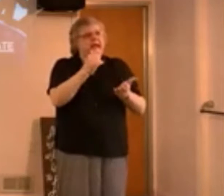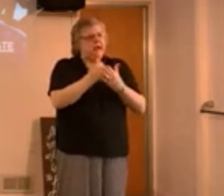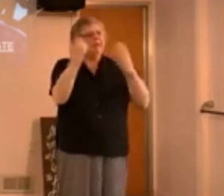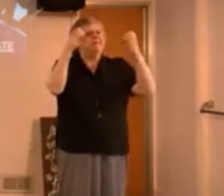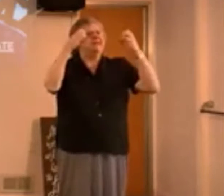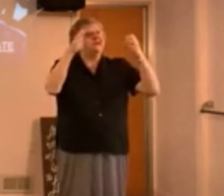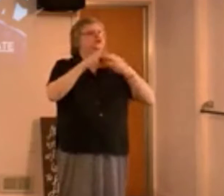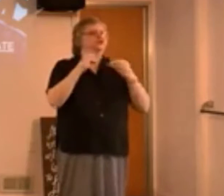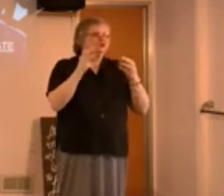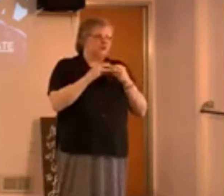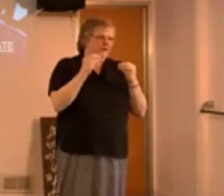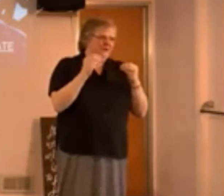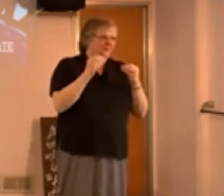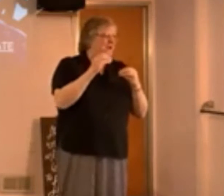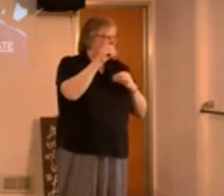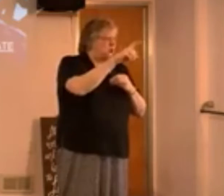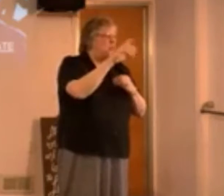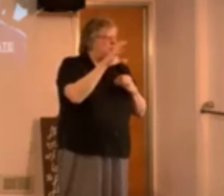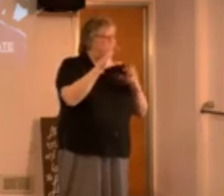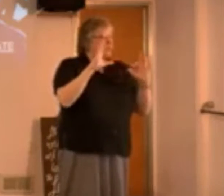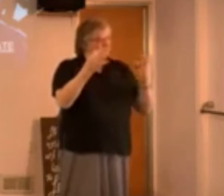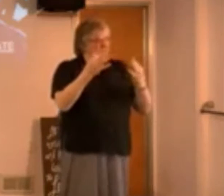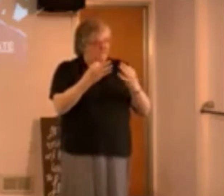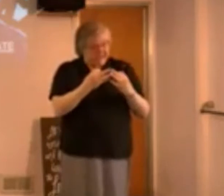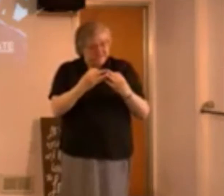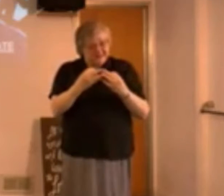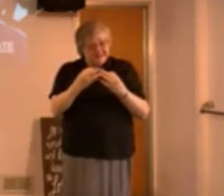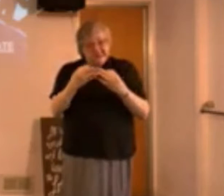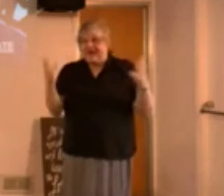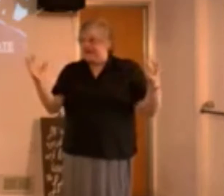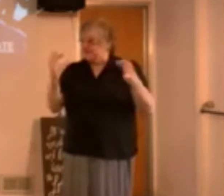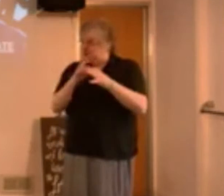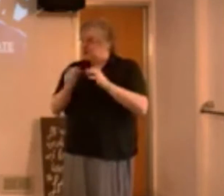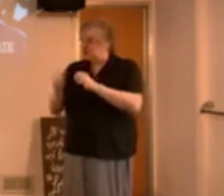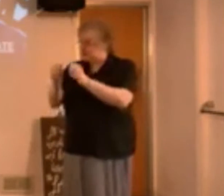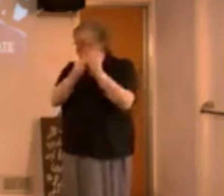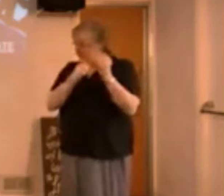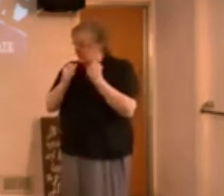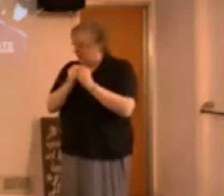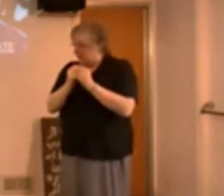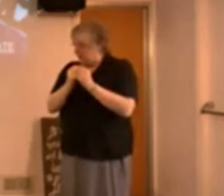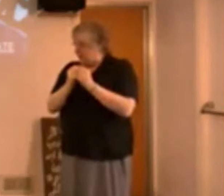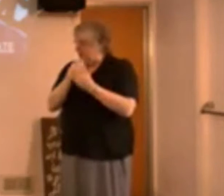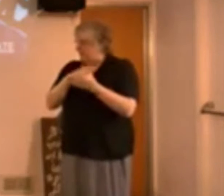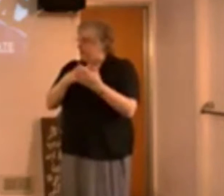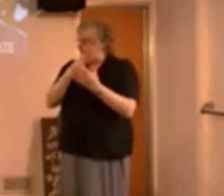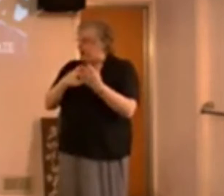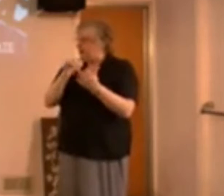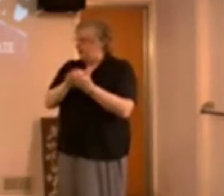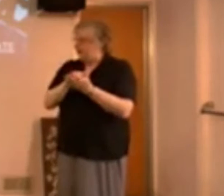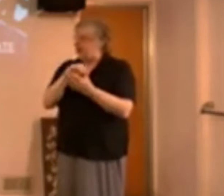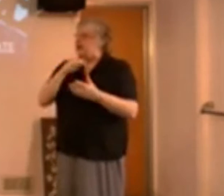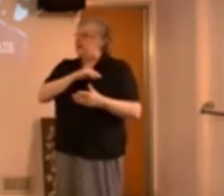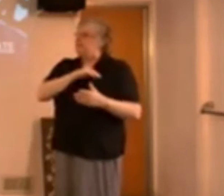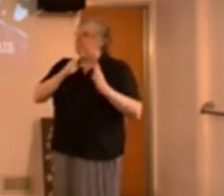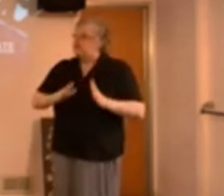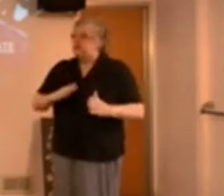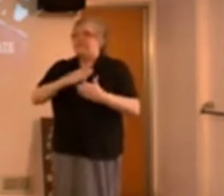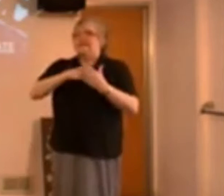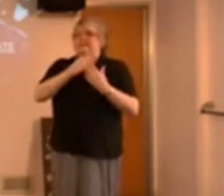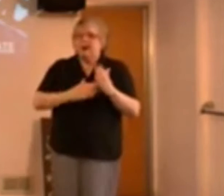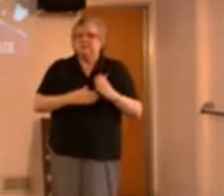100 families have interacted with this. The missionaries are, it was, well,